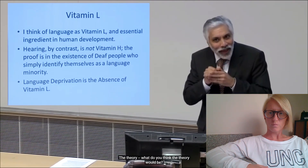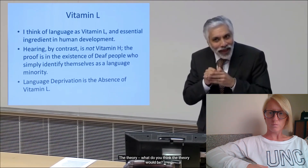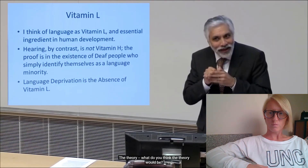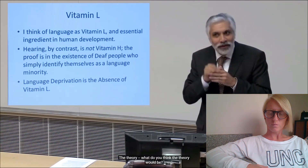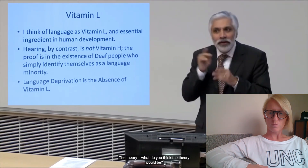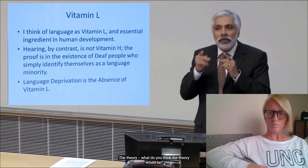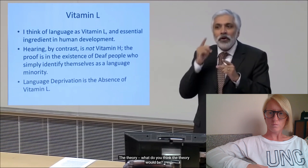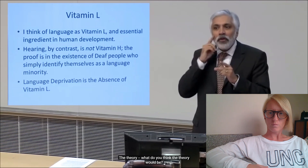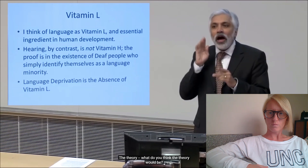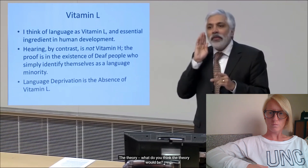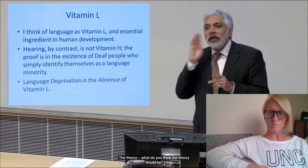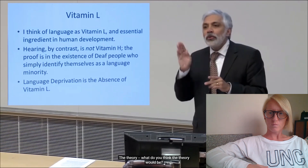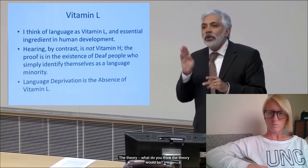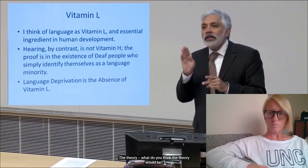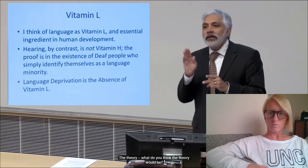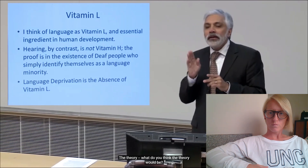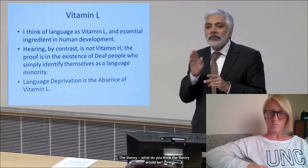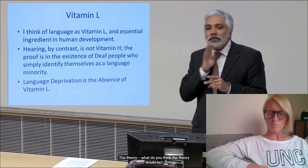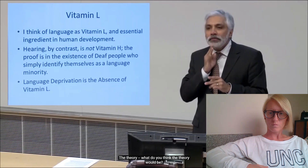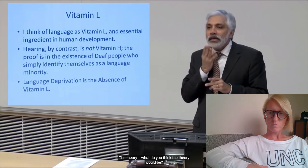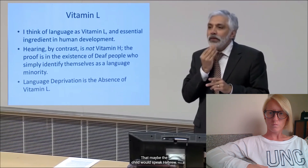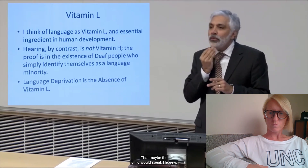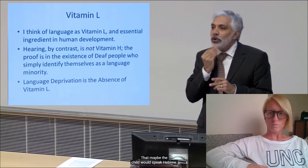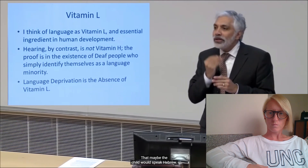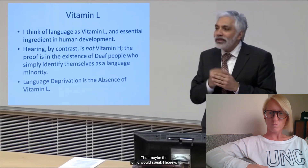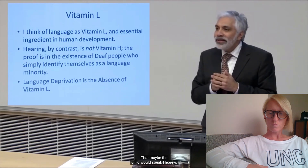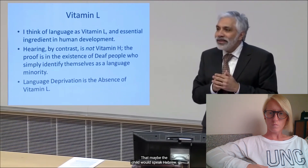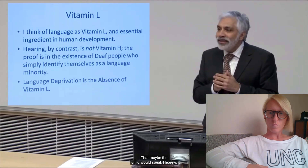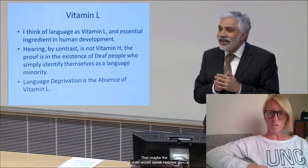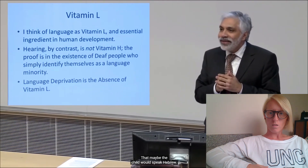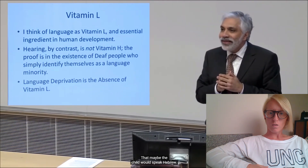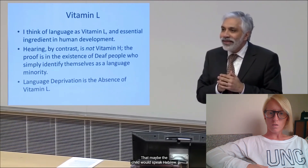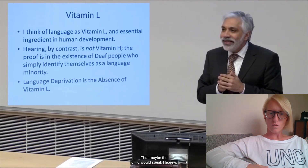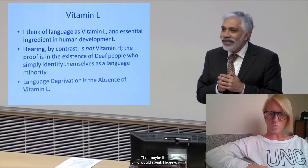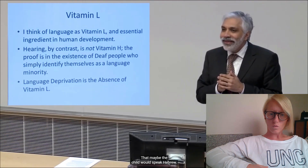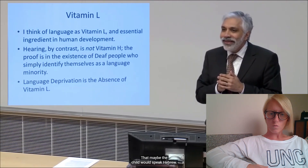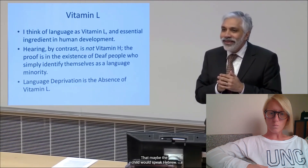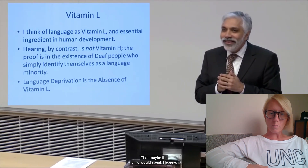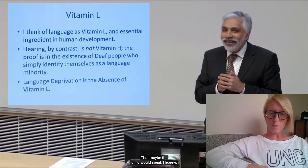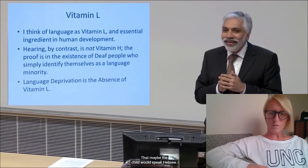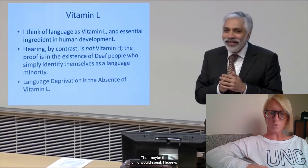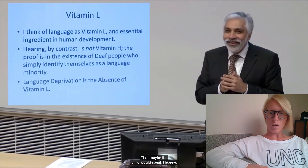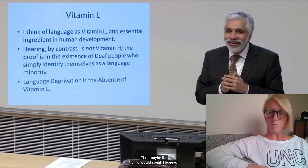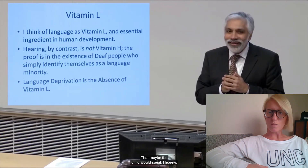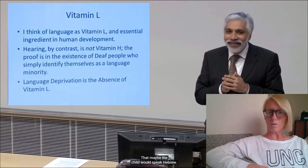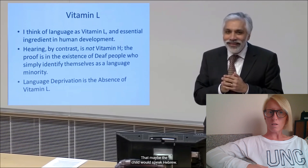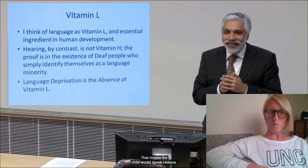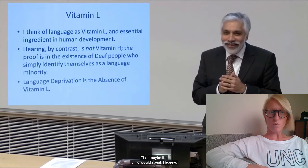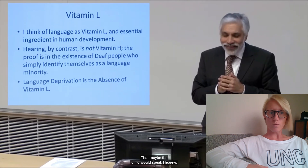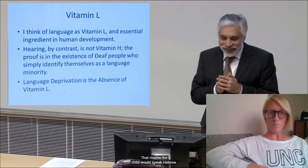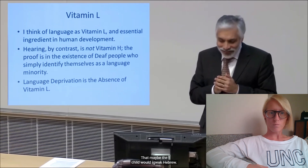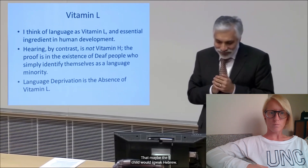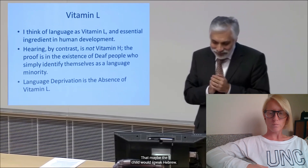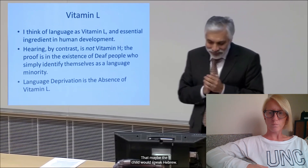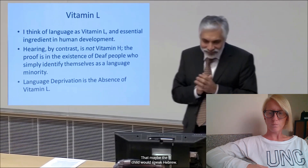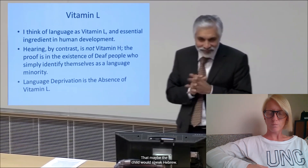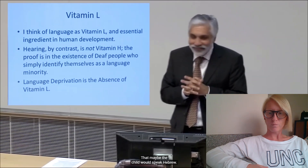what do you think the theory would be? That maybe the child would speak Hebrew. The child would speak